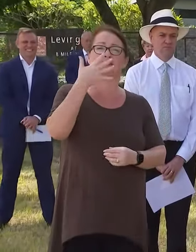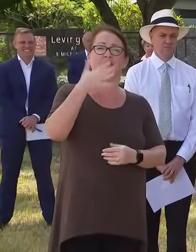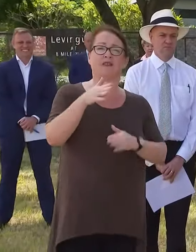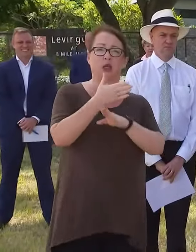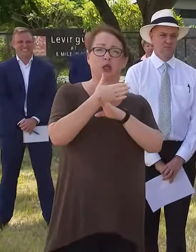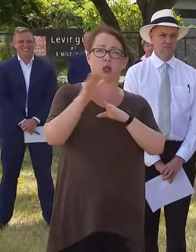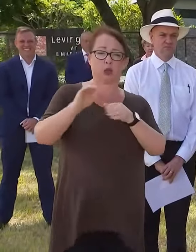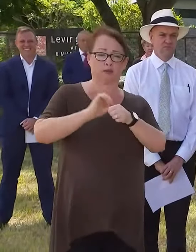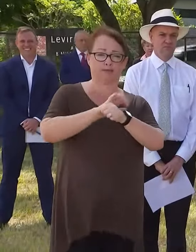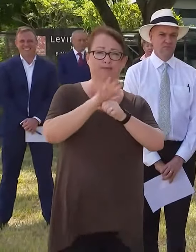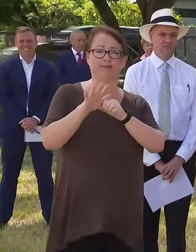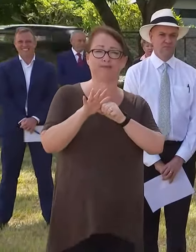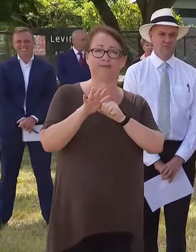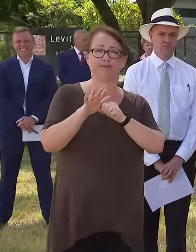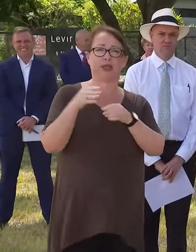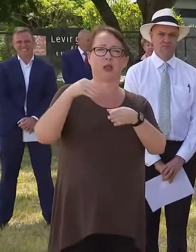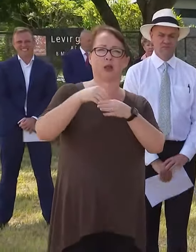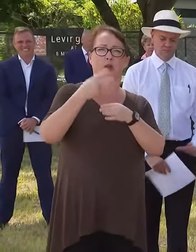new cases, including